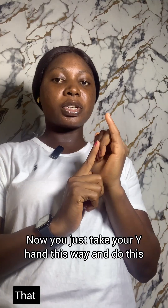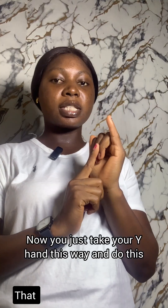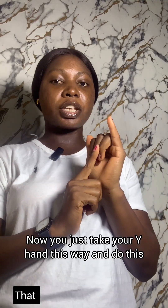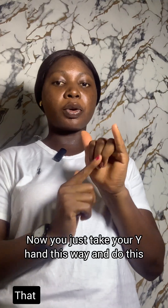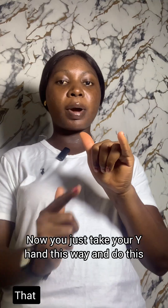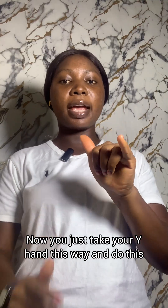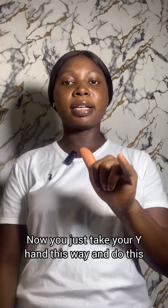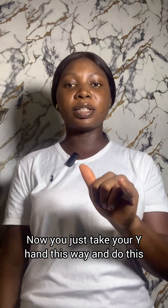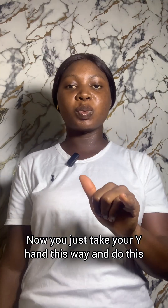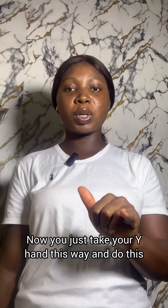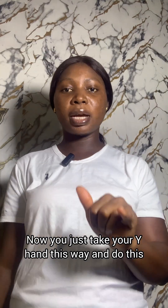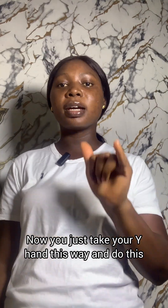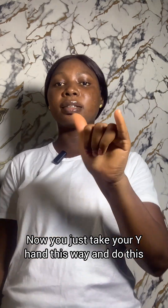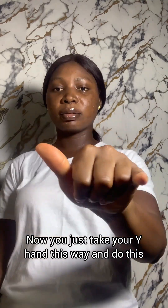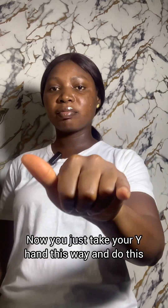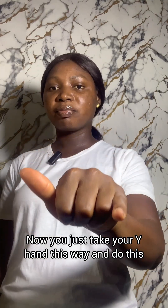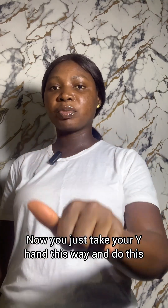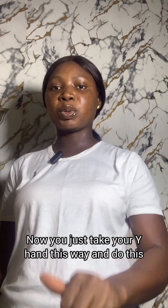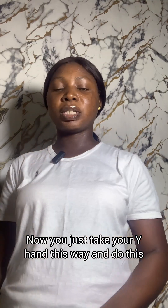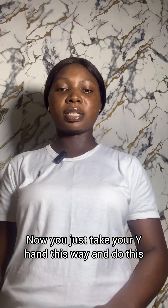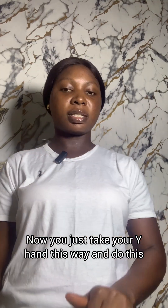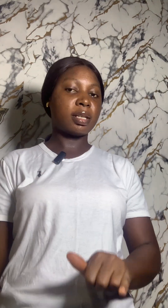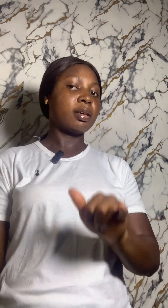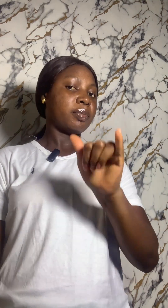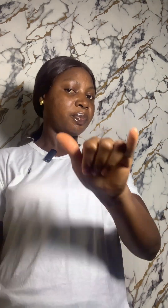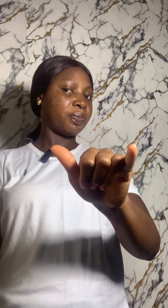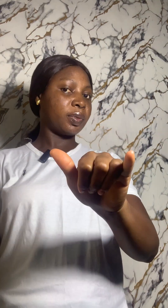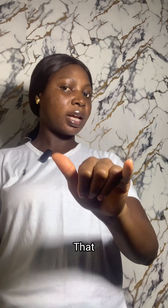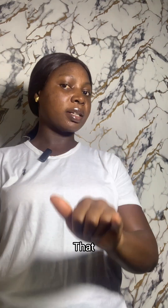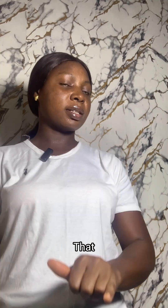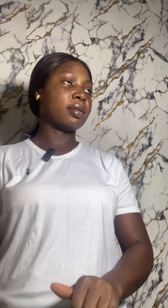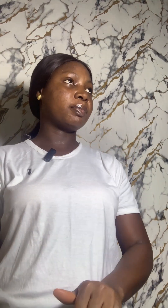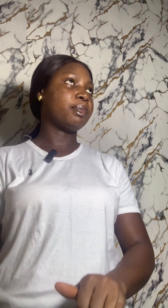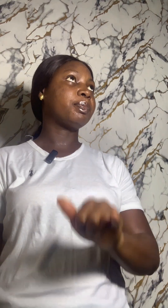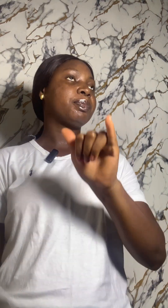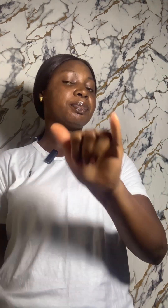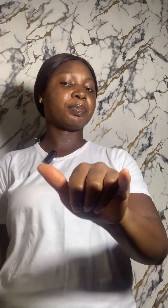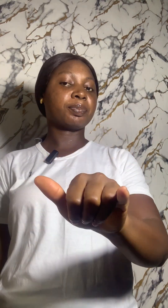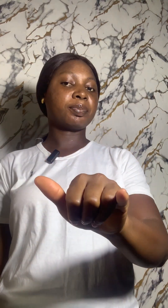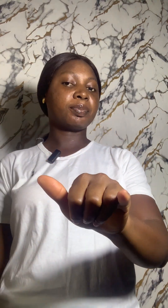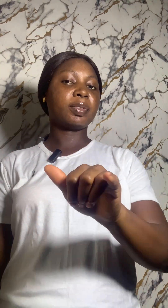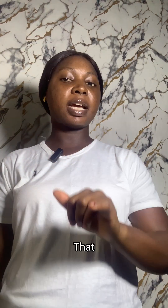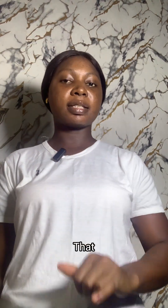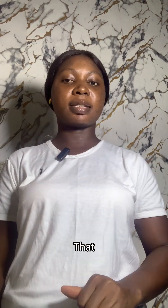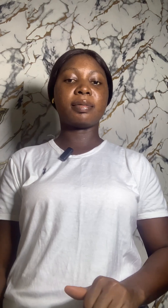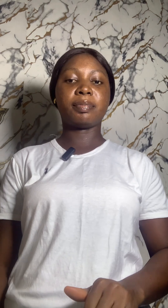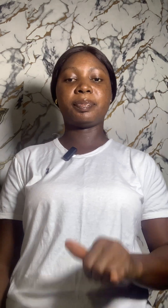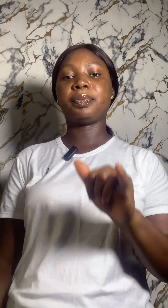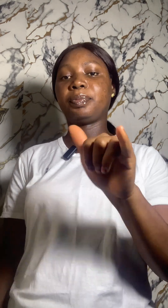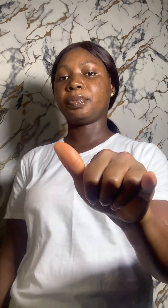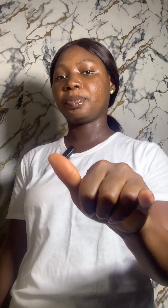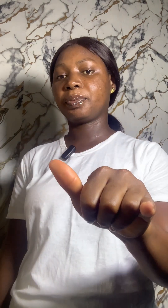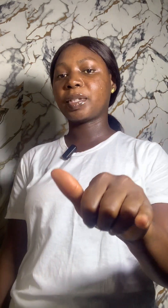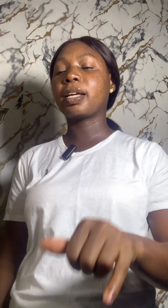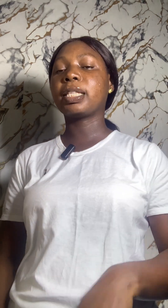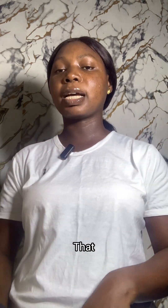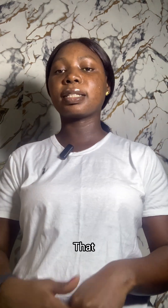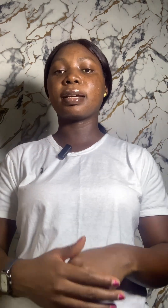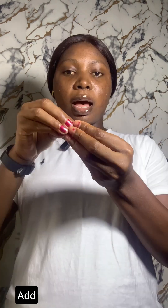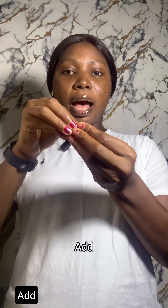take your right hand this way and do this. Dart. Dart. Dart. Add.